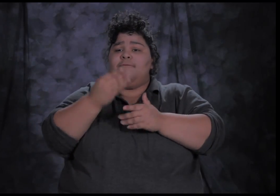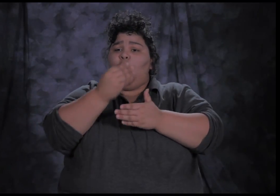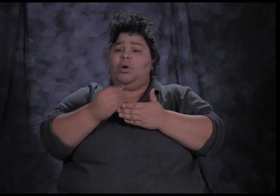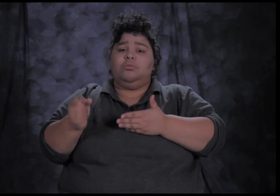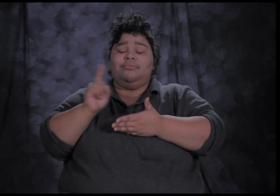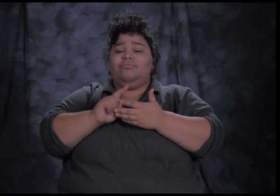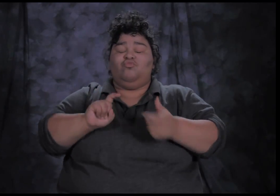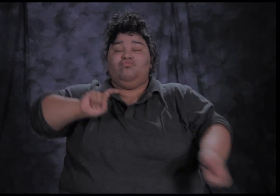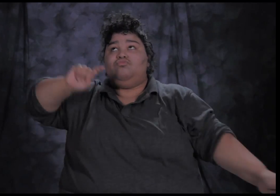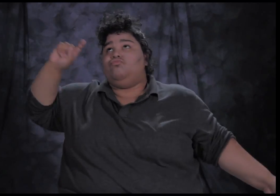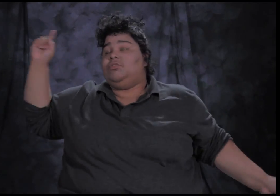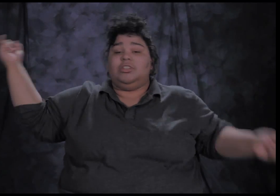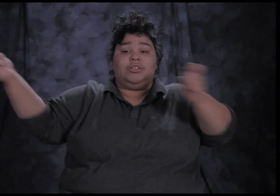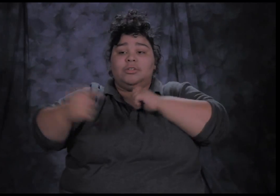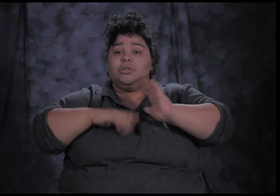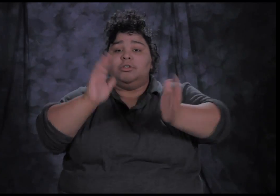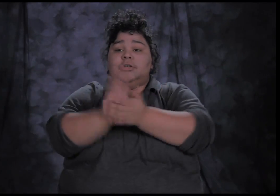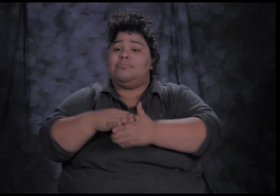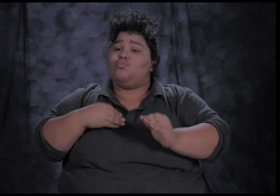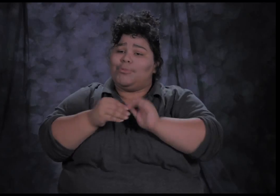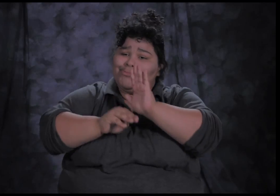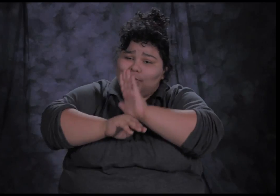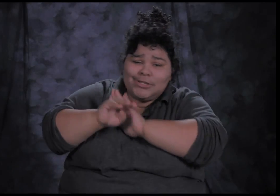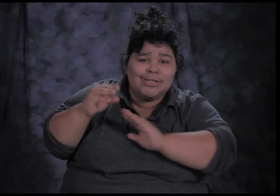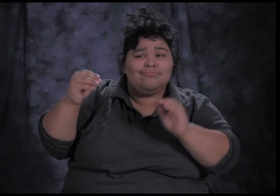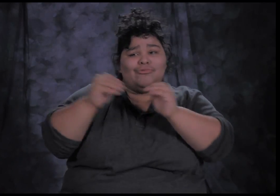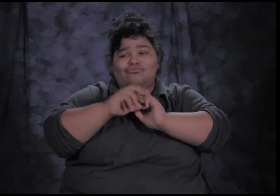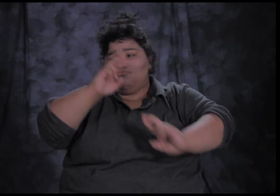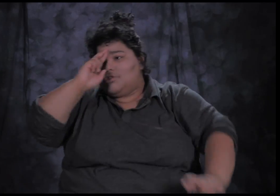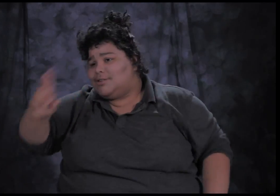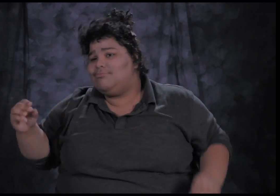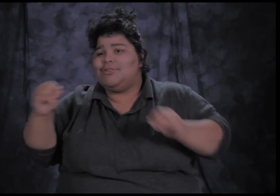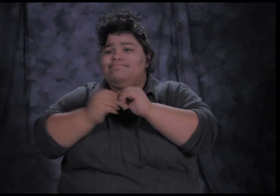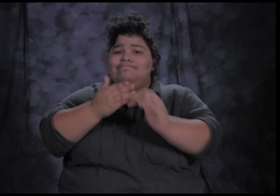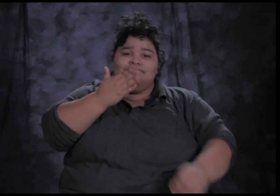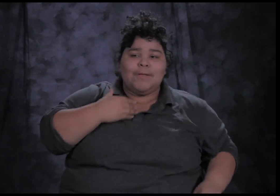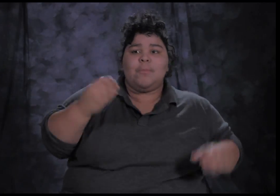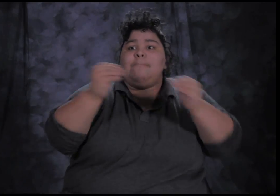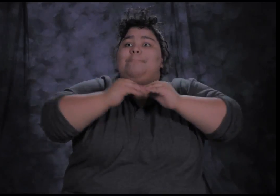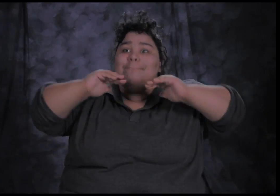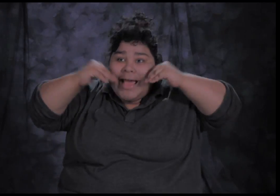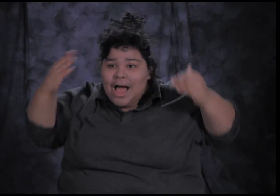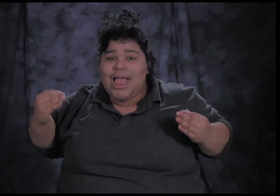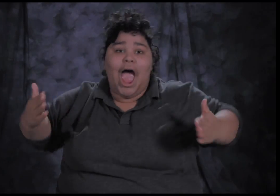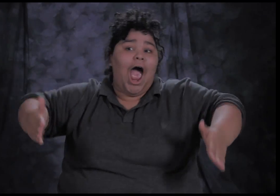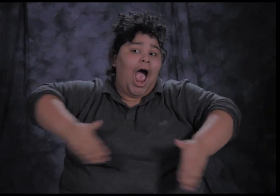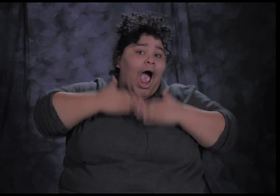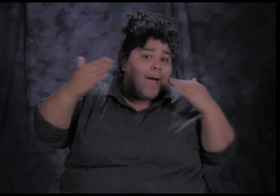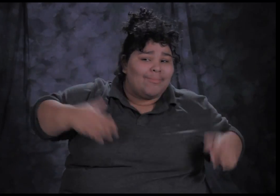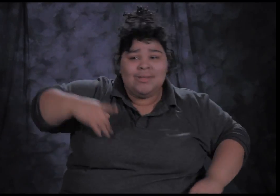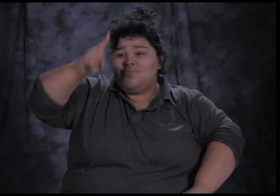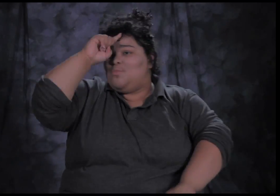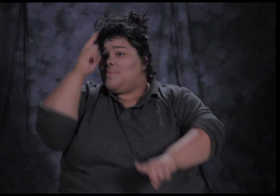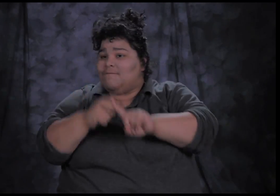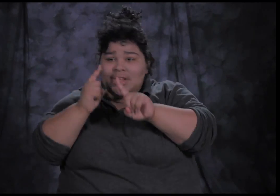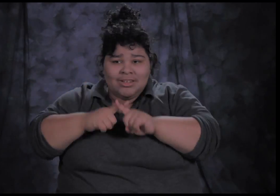talk changed. I even changed my name sign. It was a complete change of character. I'm more mature now. I'm